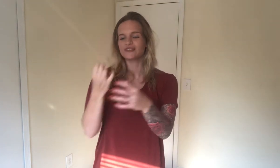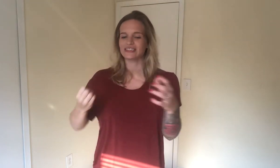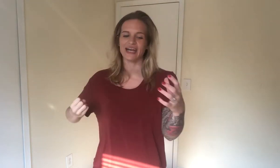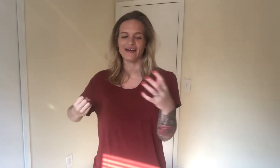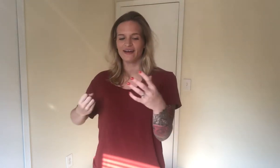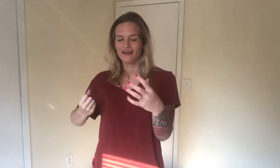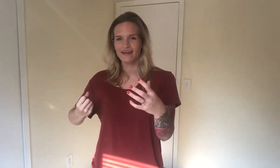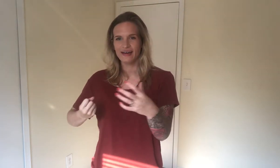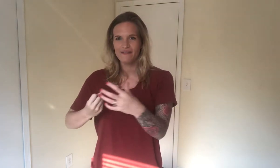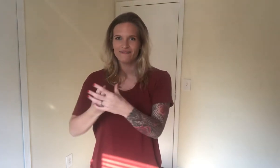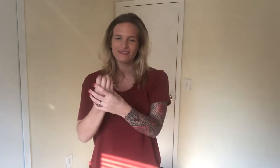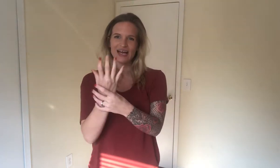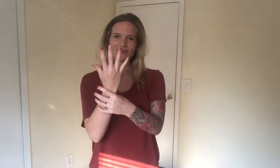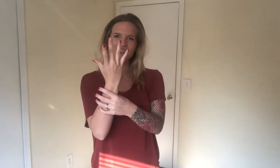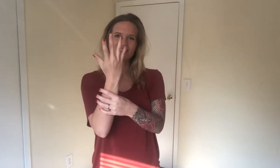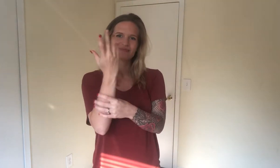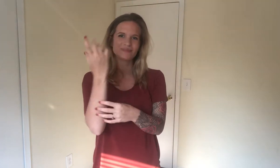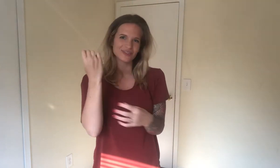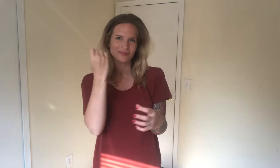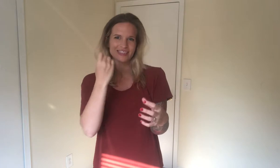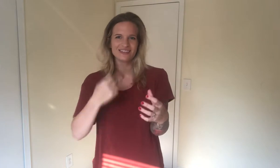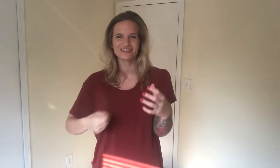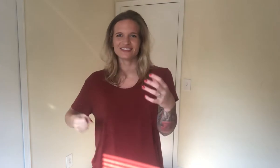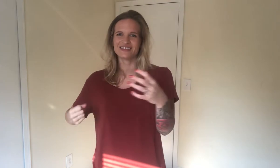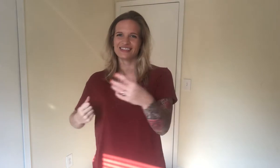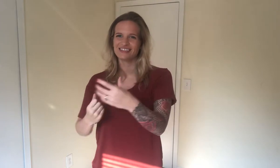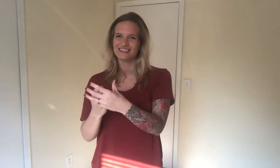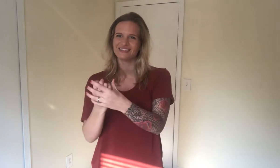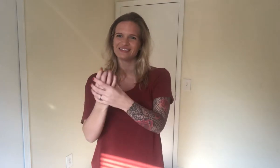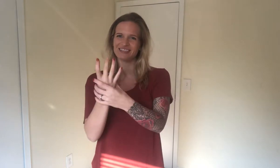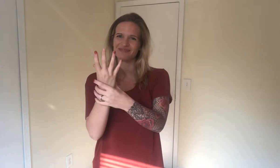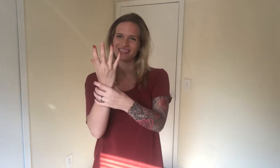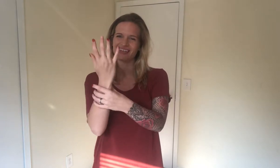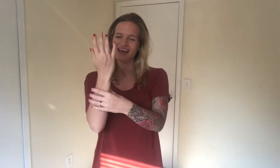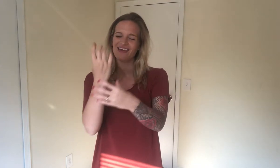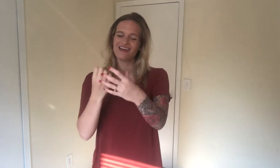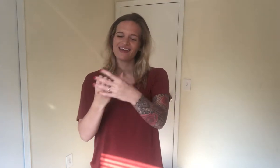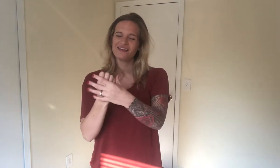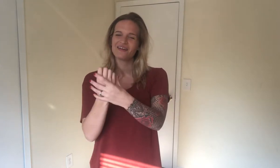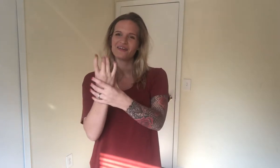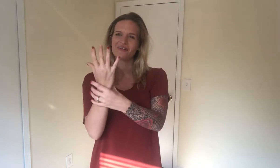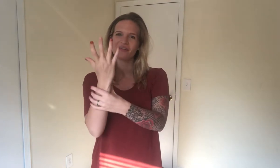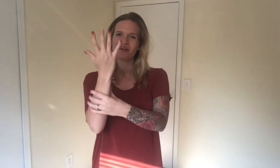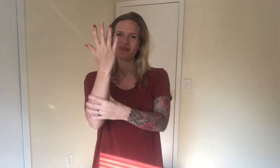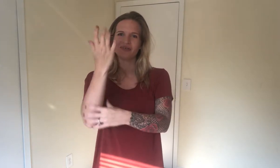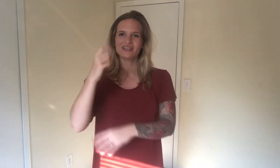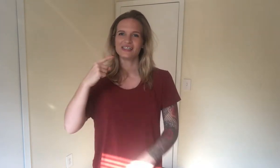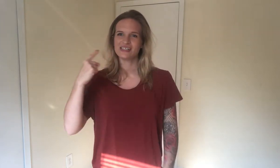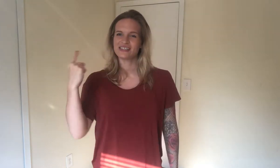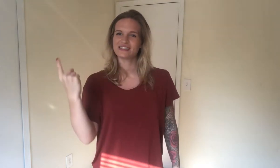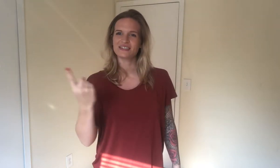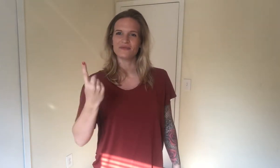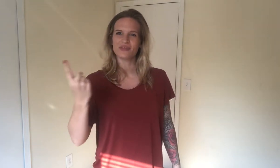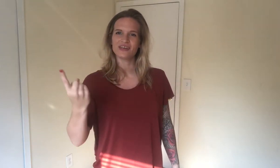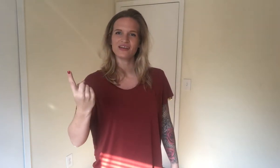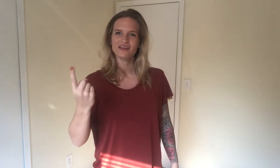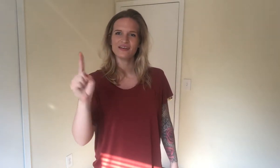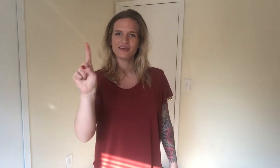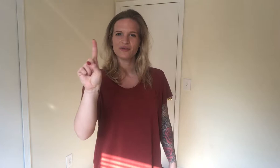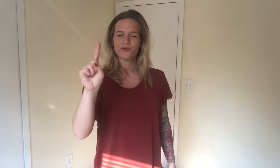it's like a flower blooming, goes up like that. Grow something, point